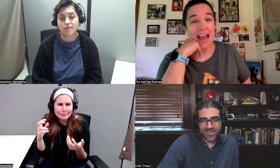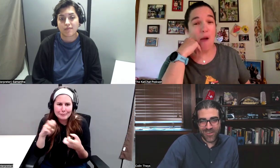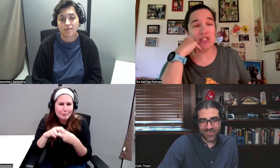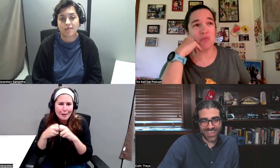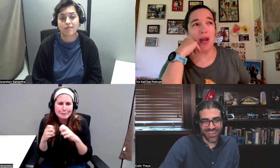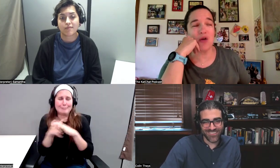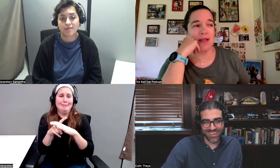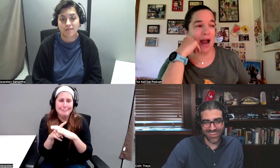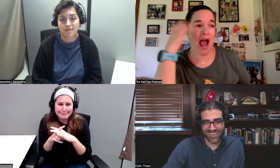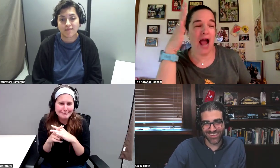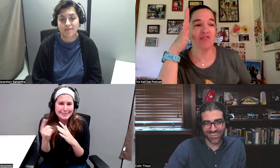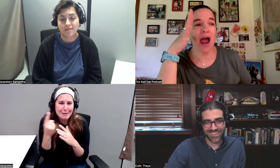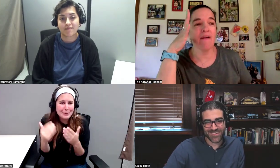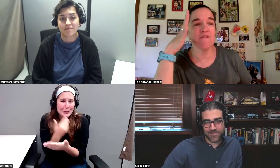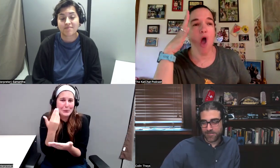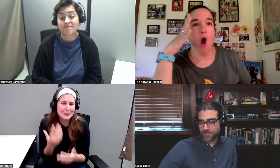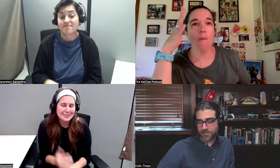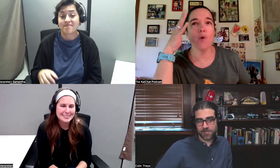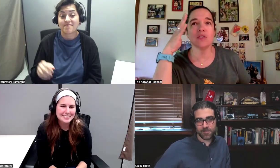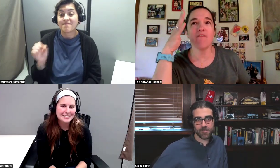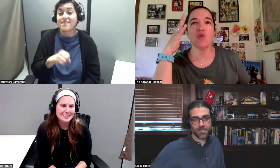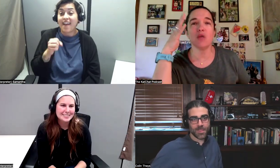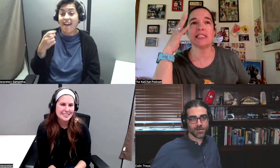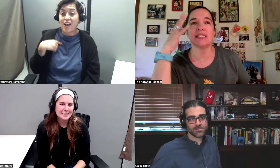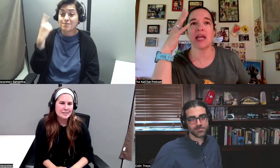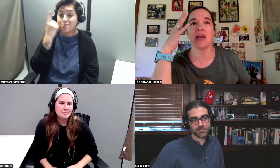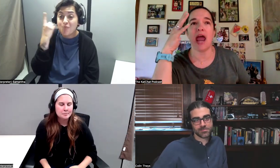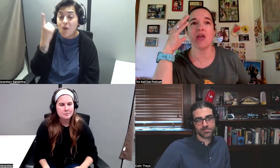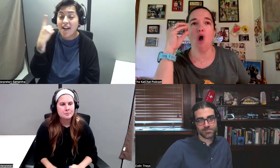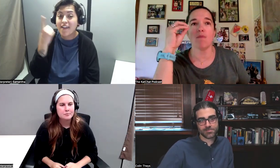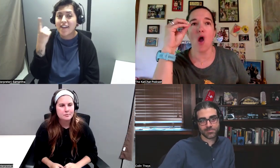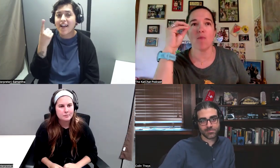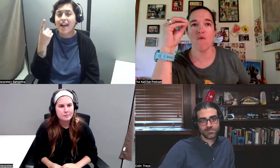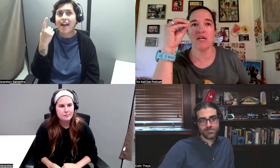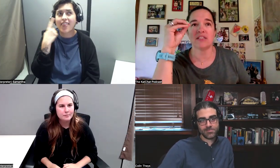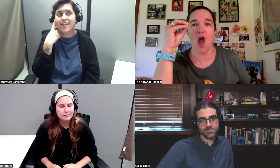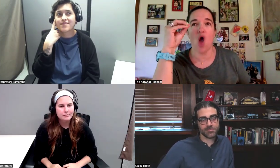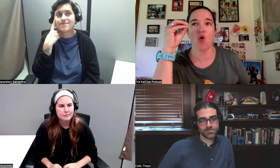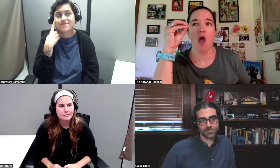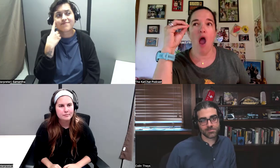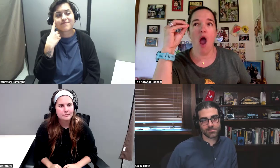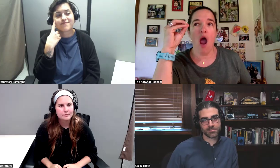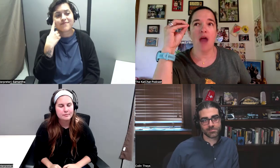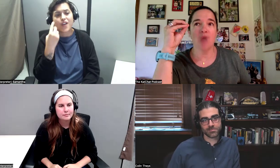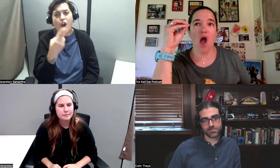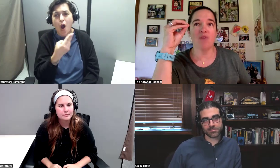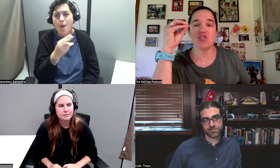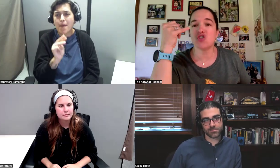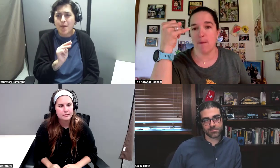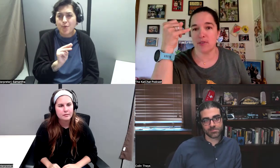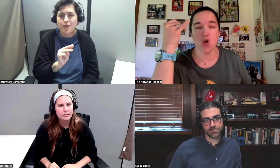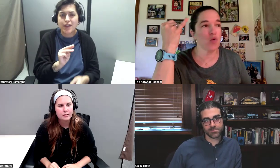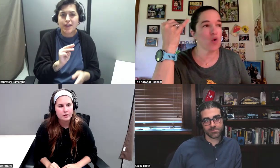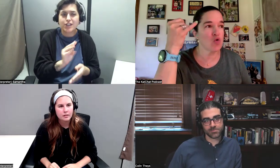it's Yeah, something yeah. new I was every time. wondering, like, I'm almost never really seen any Hallmark movies that